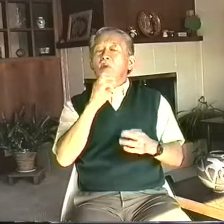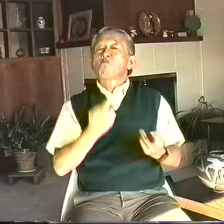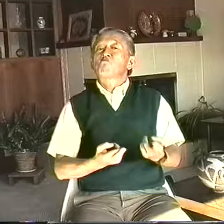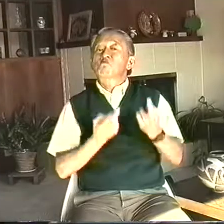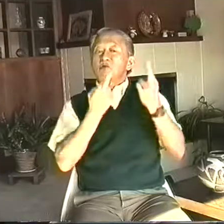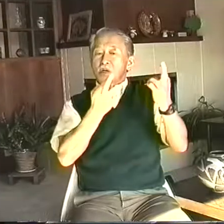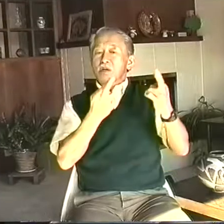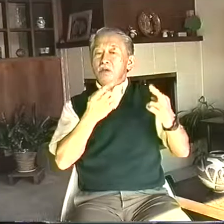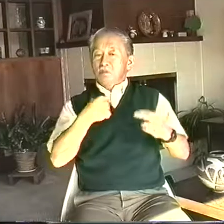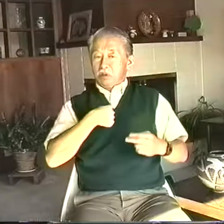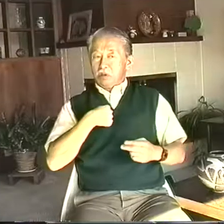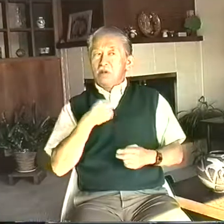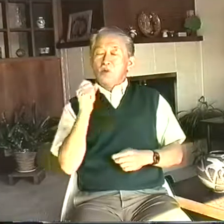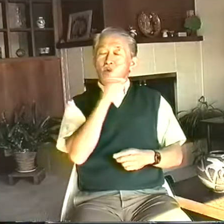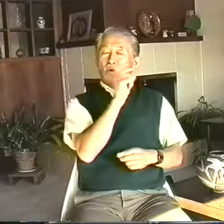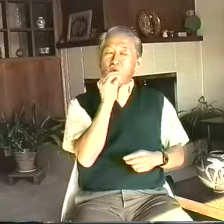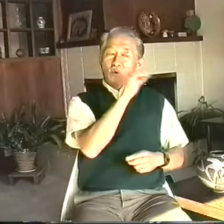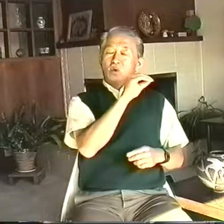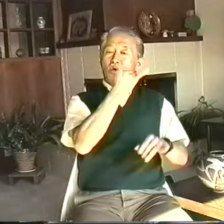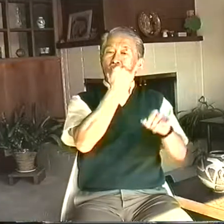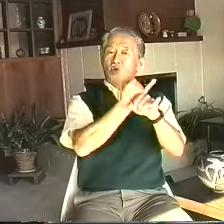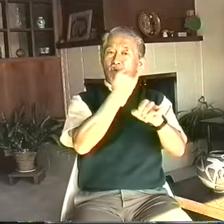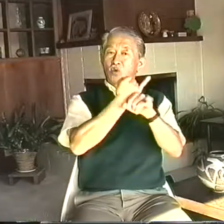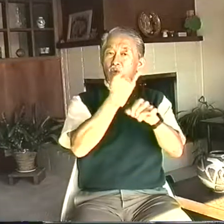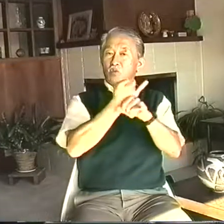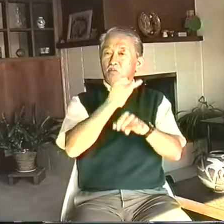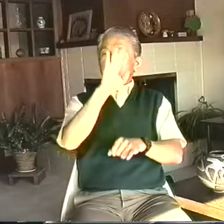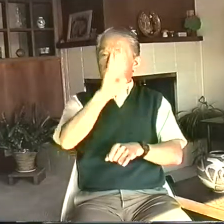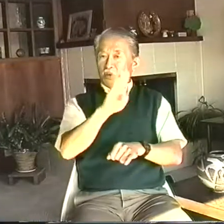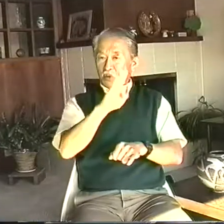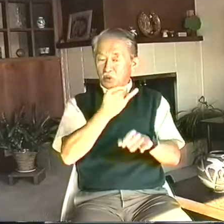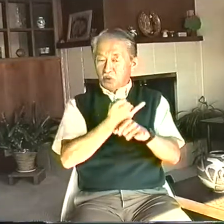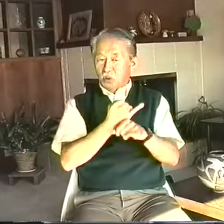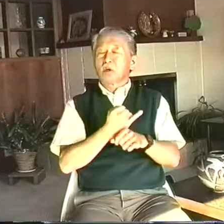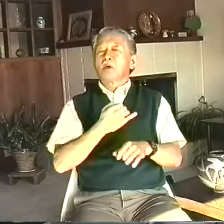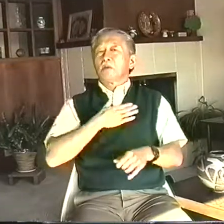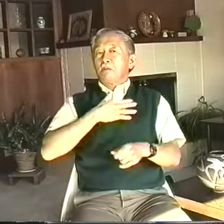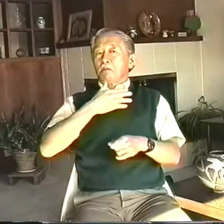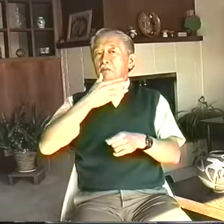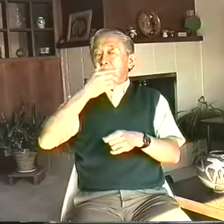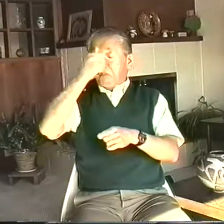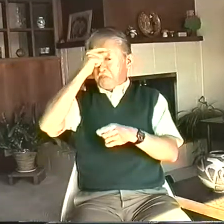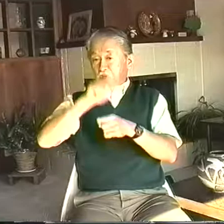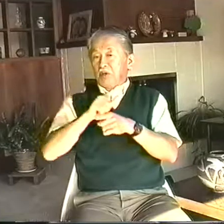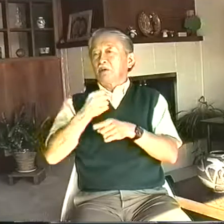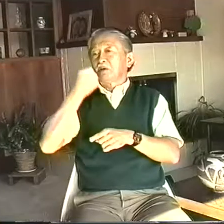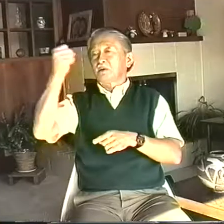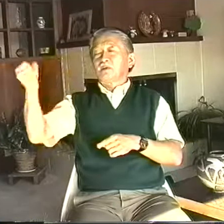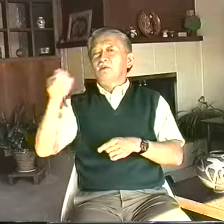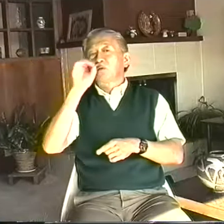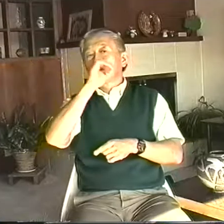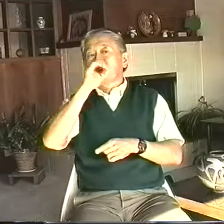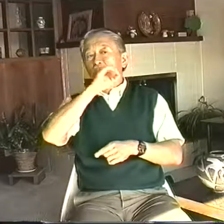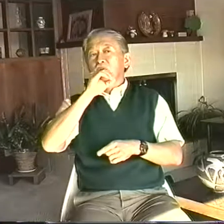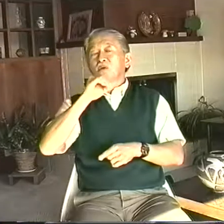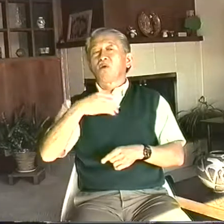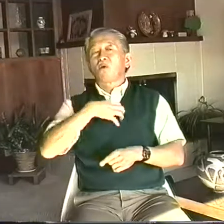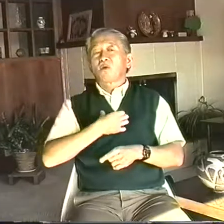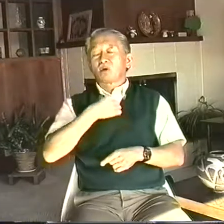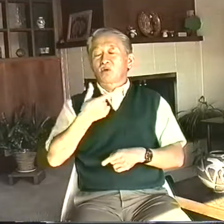My father went to see Miss Rice, and upon Miss Rice's recommendation, I was placed at the